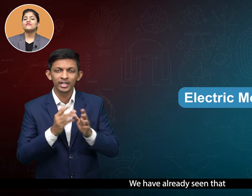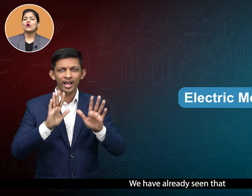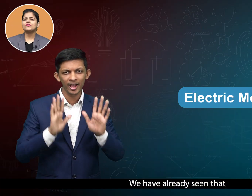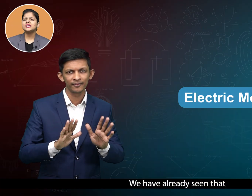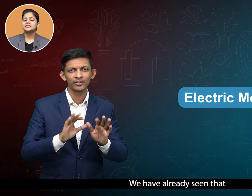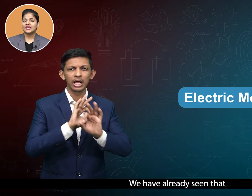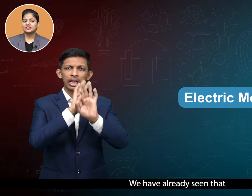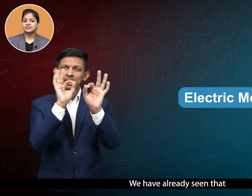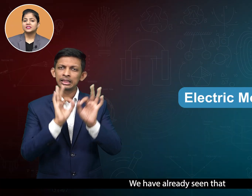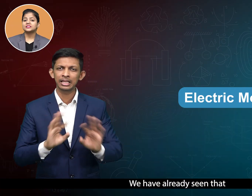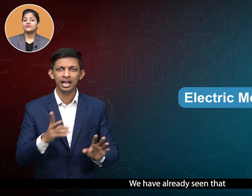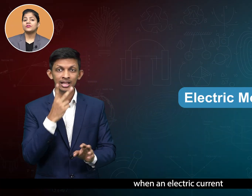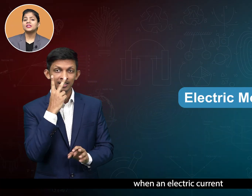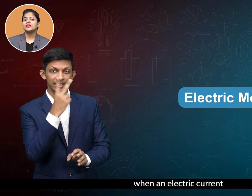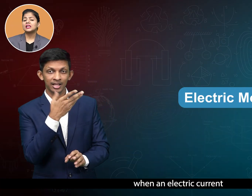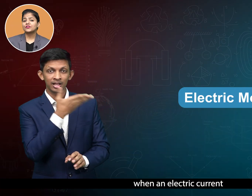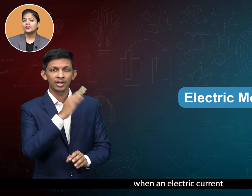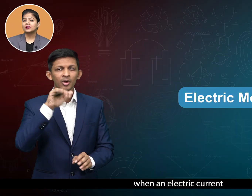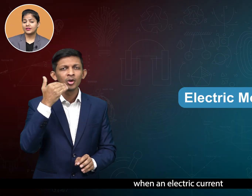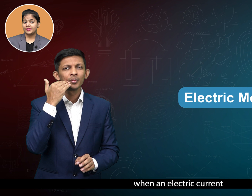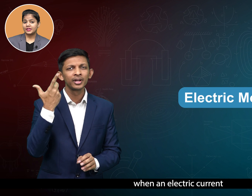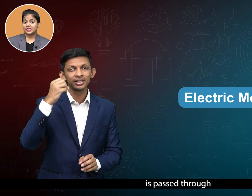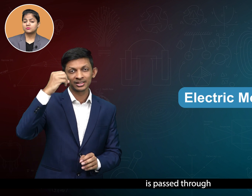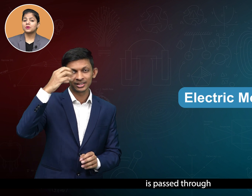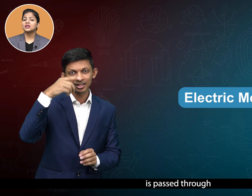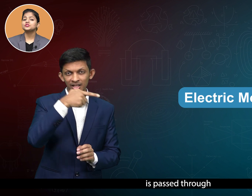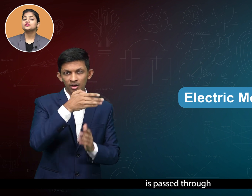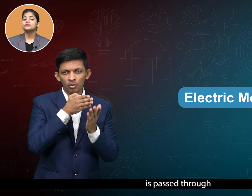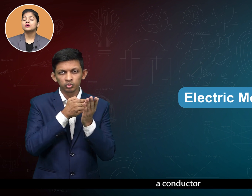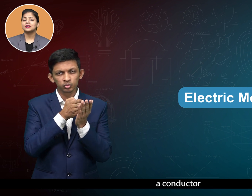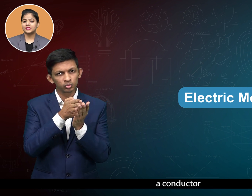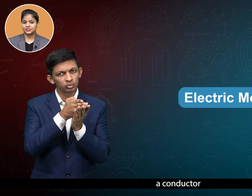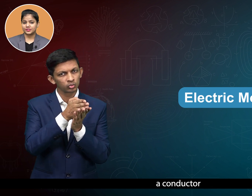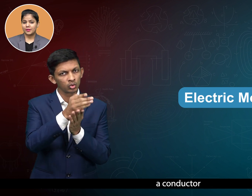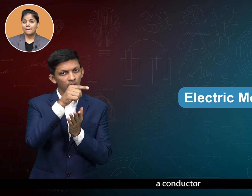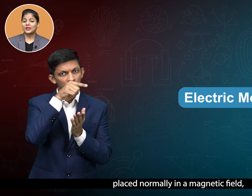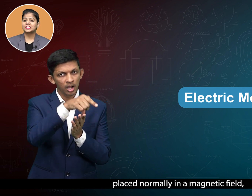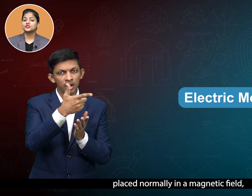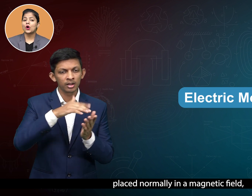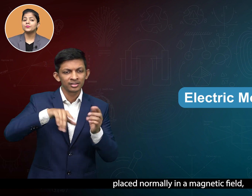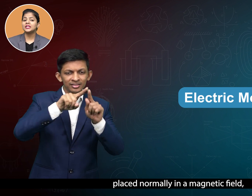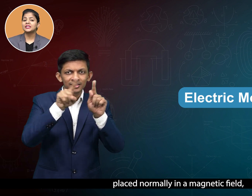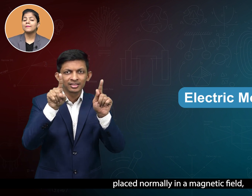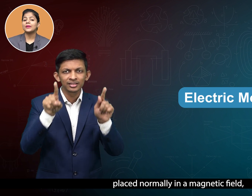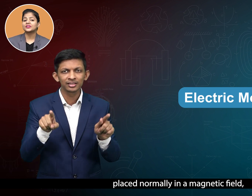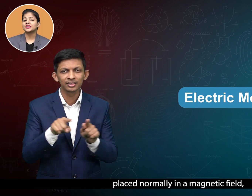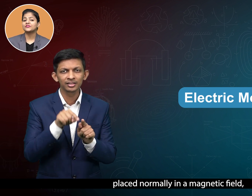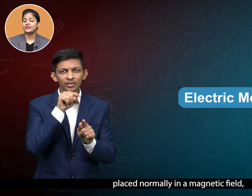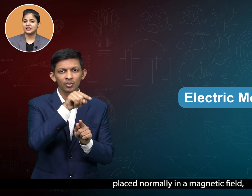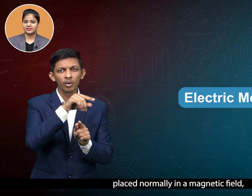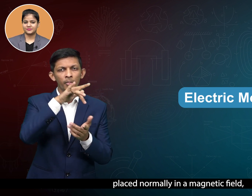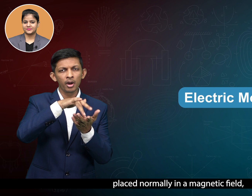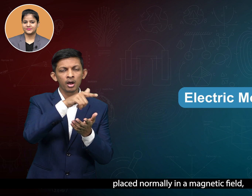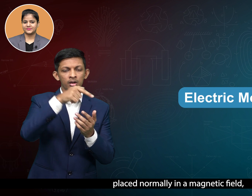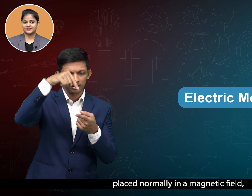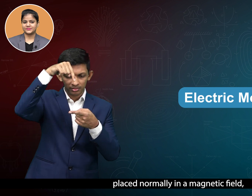We have already seen that when an electric current is passed through a conductor placed normally in a magnetic